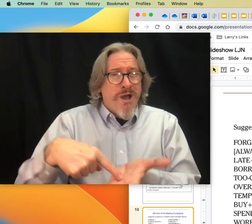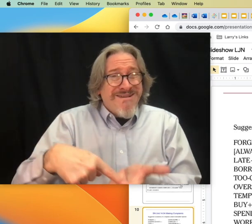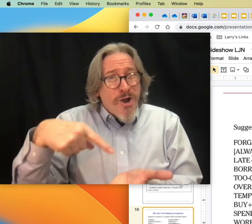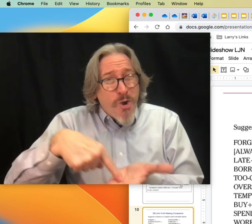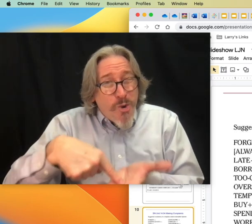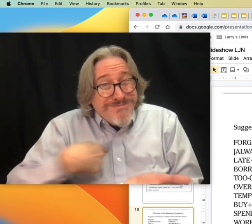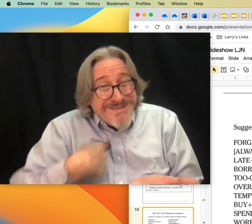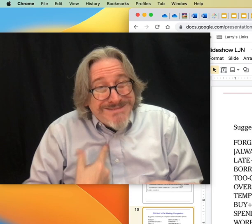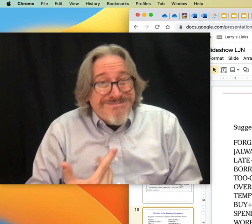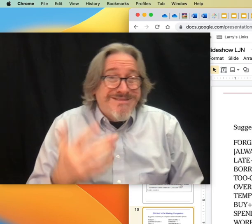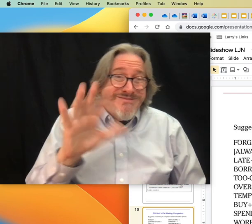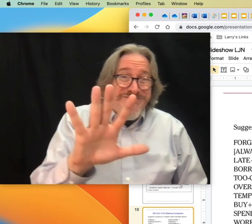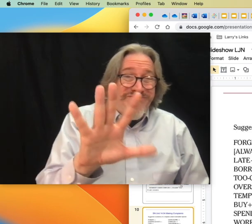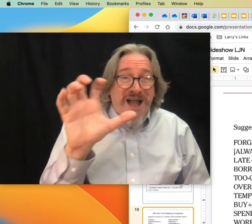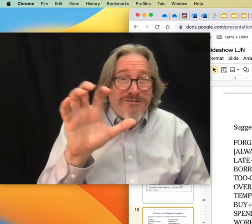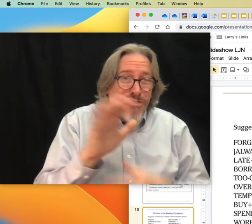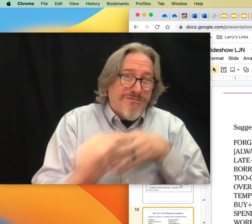Oh.